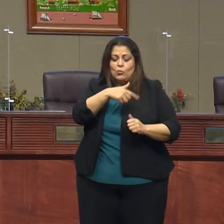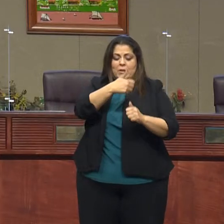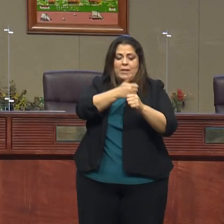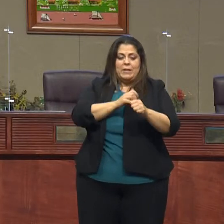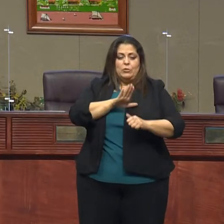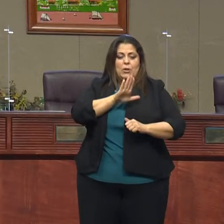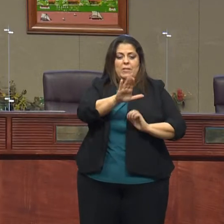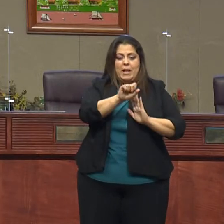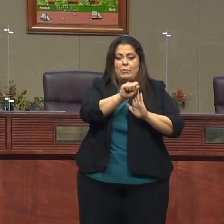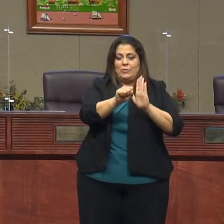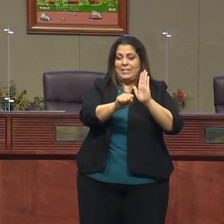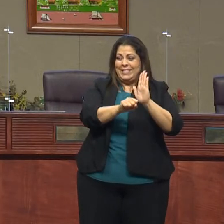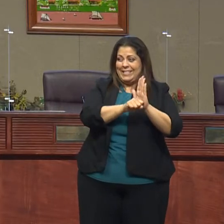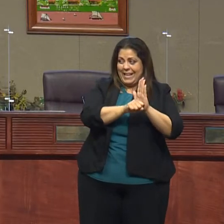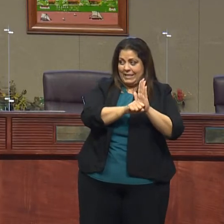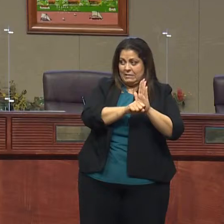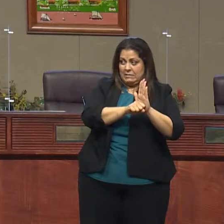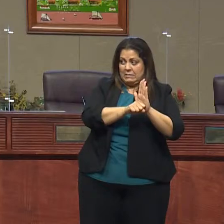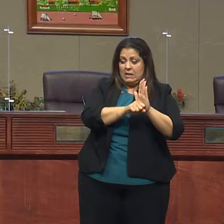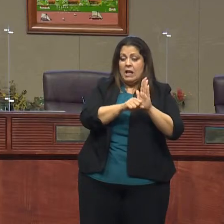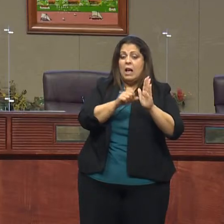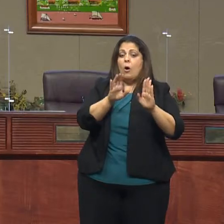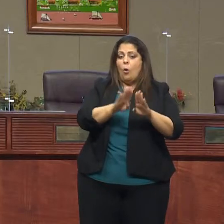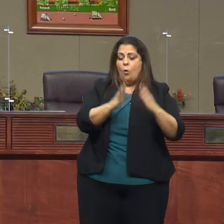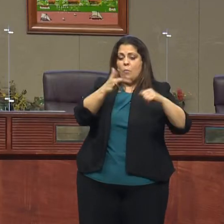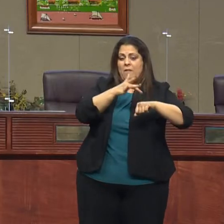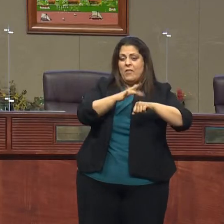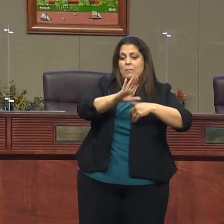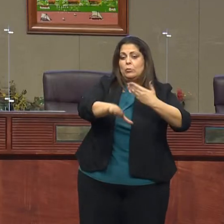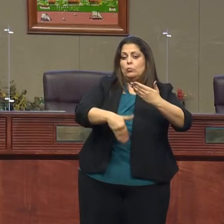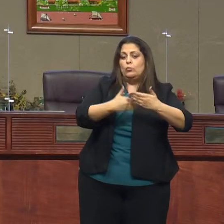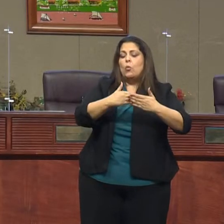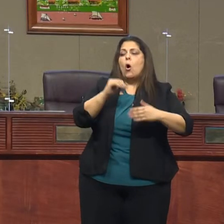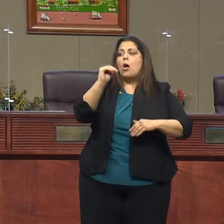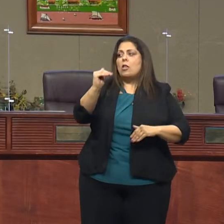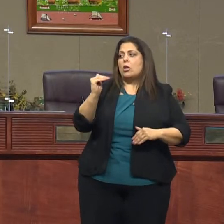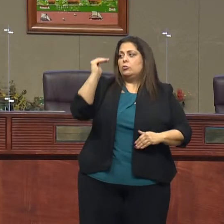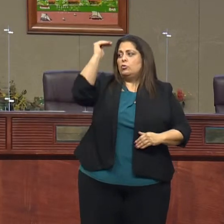May 1st makes available to all adults,